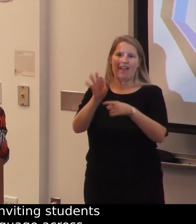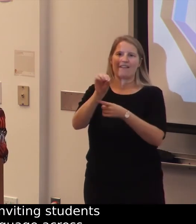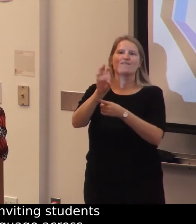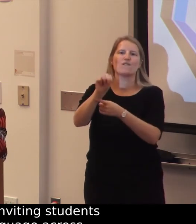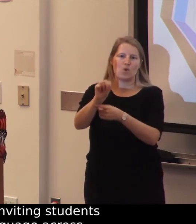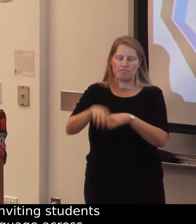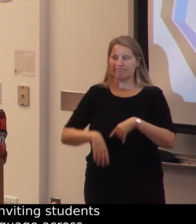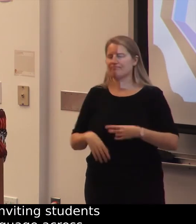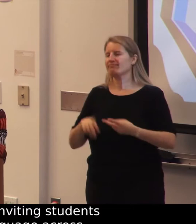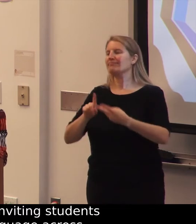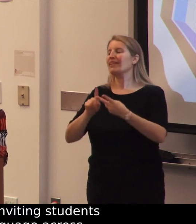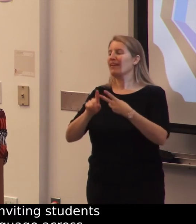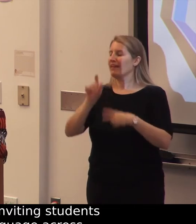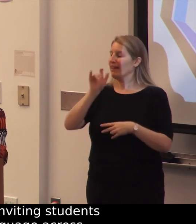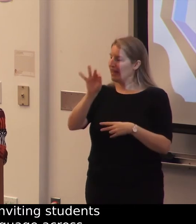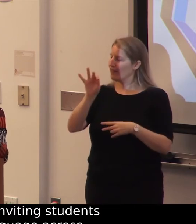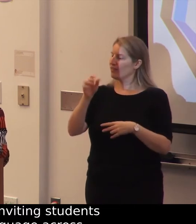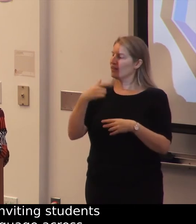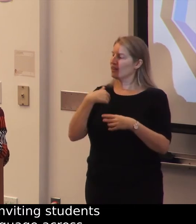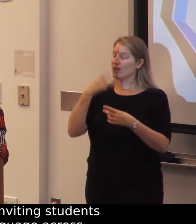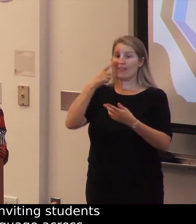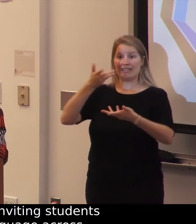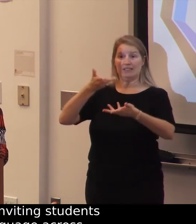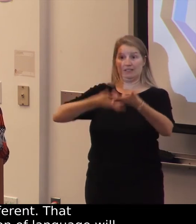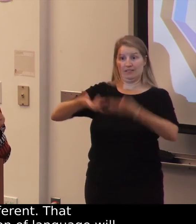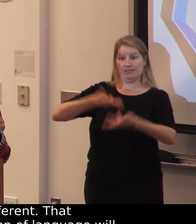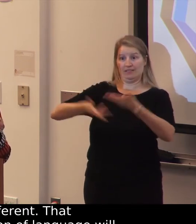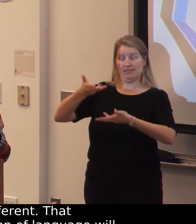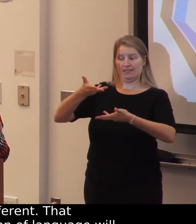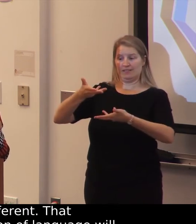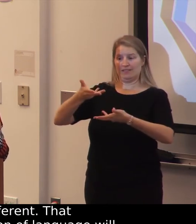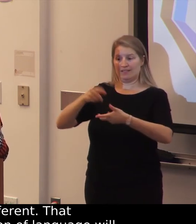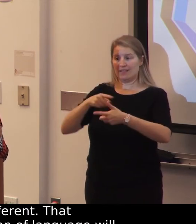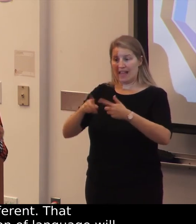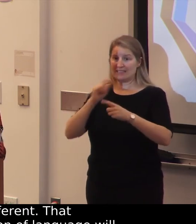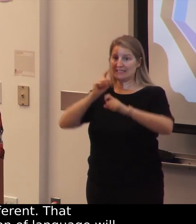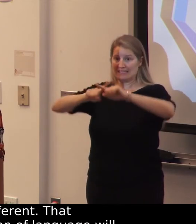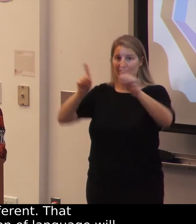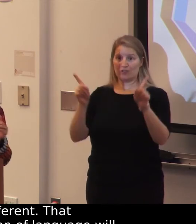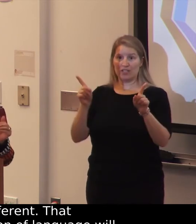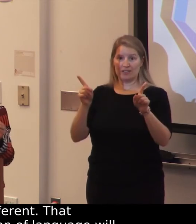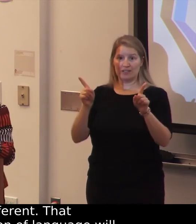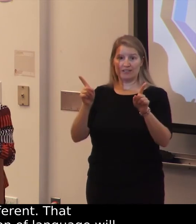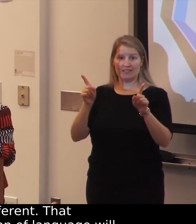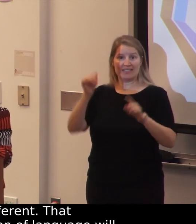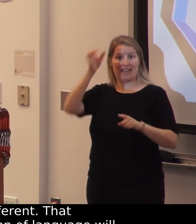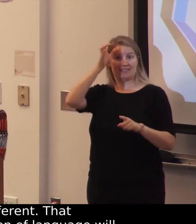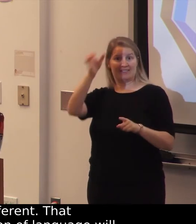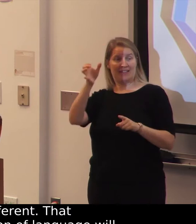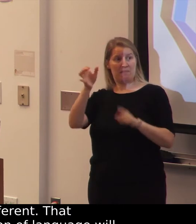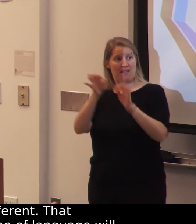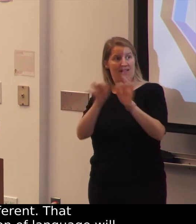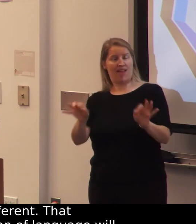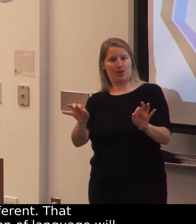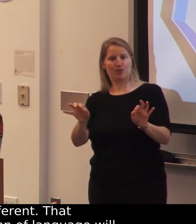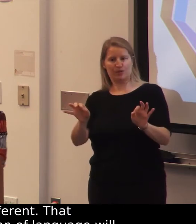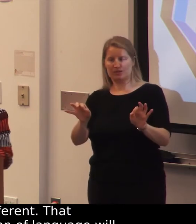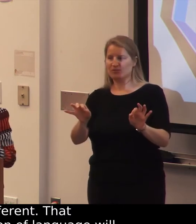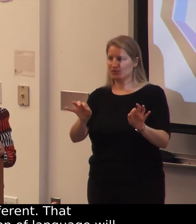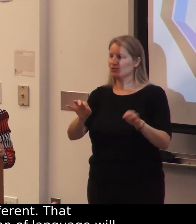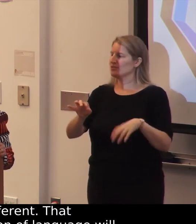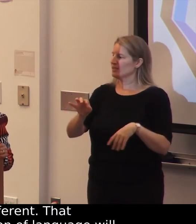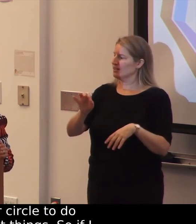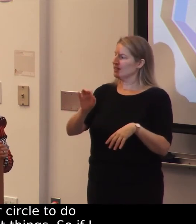inviting students to use language across a lifetime, that's quite different. That conceptualization of language will take you into that